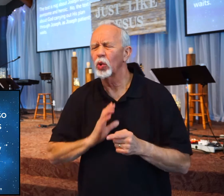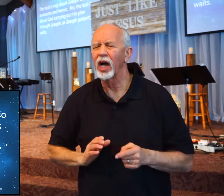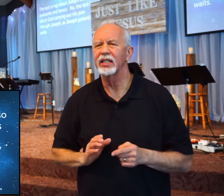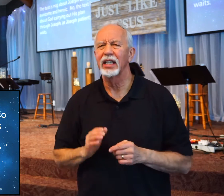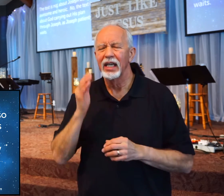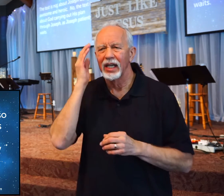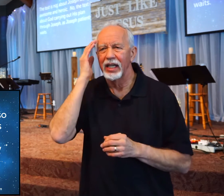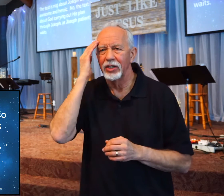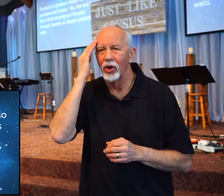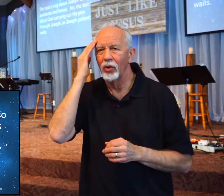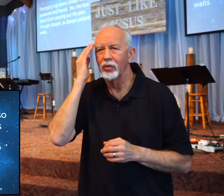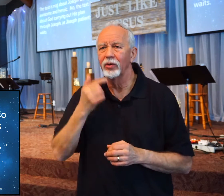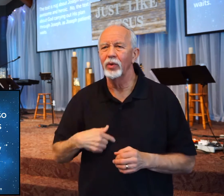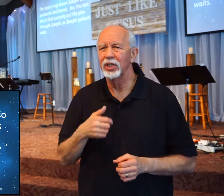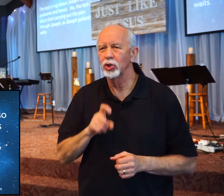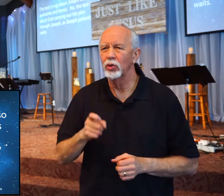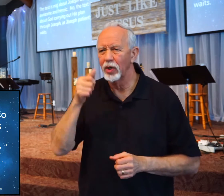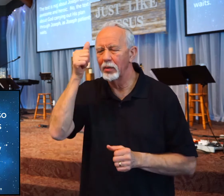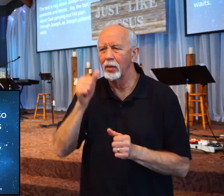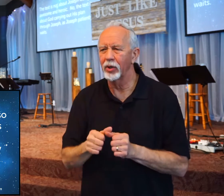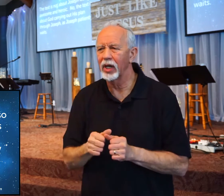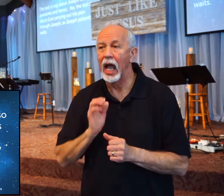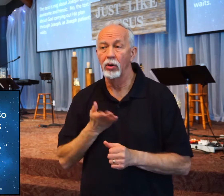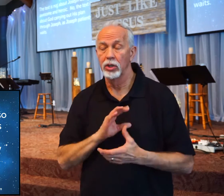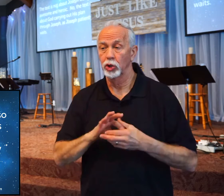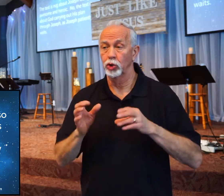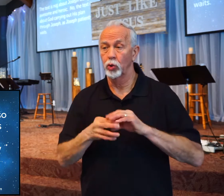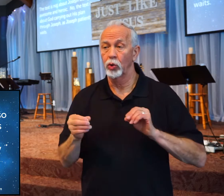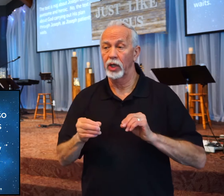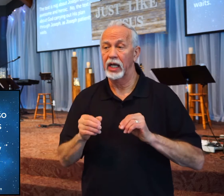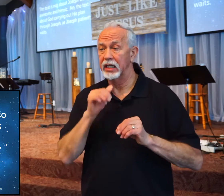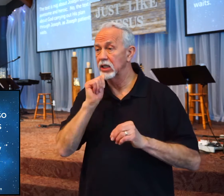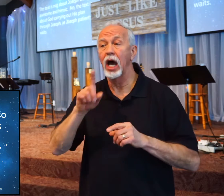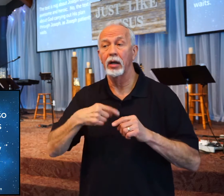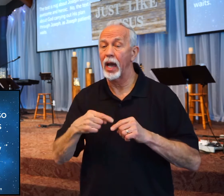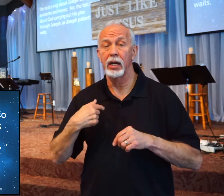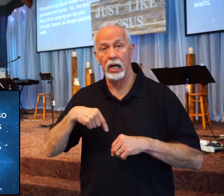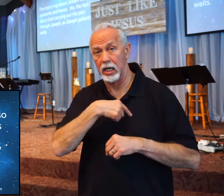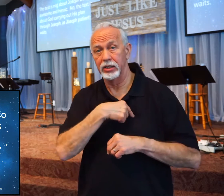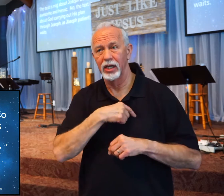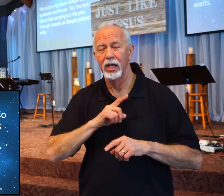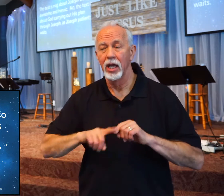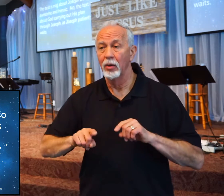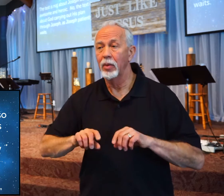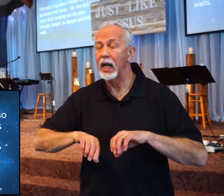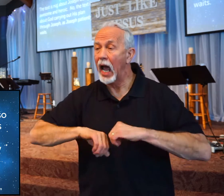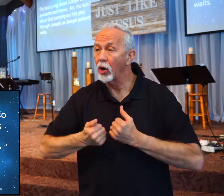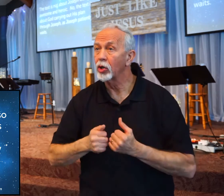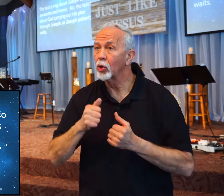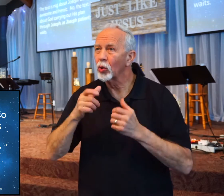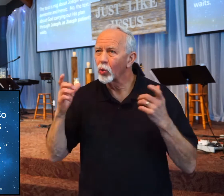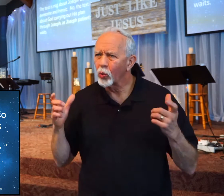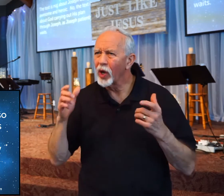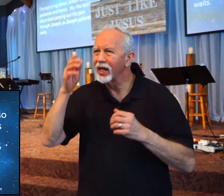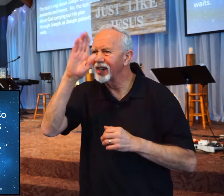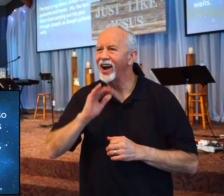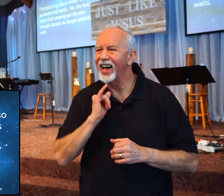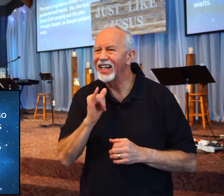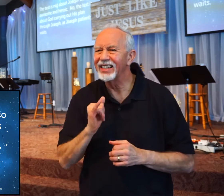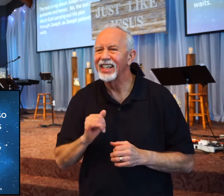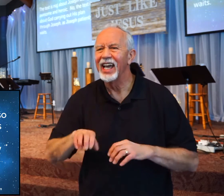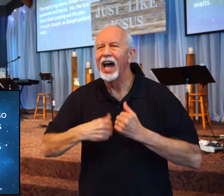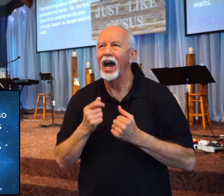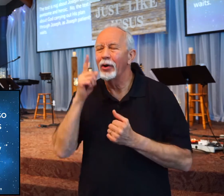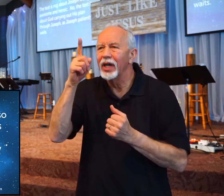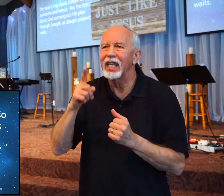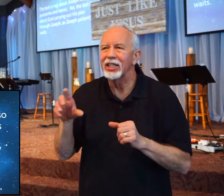might remember that our story, just like Joseph, is not about us either, but about how great God is and about how he is